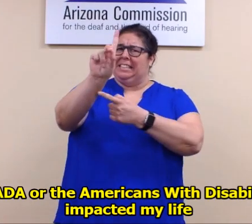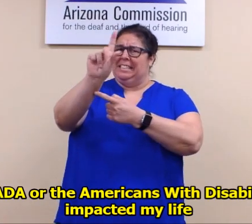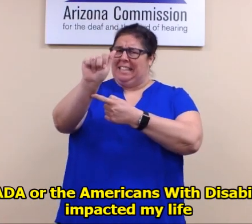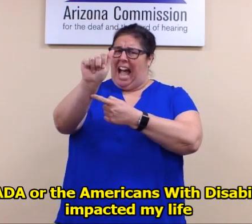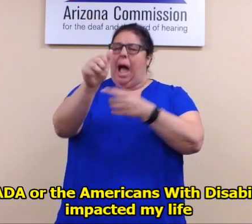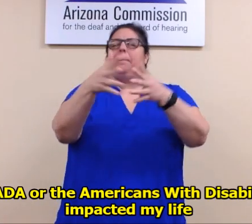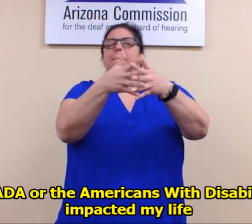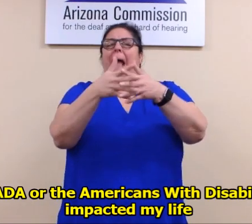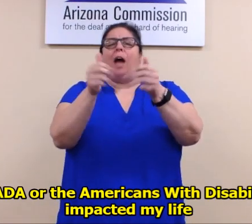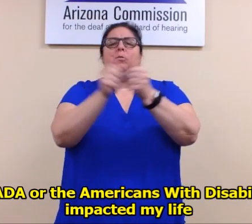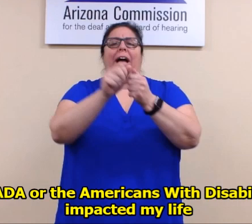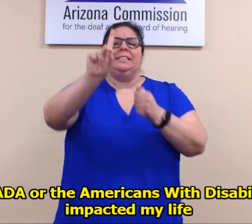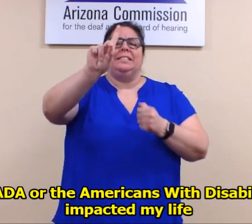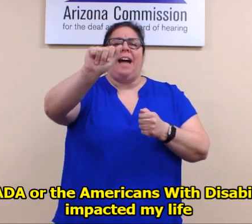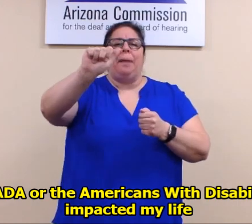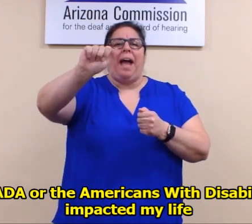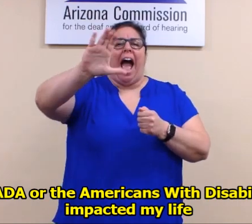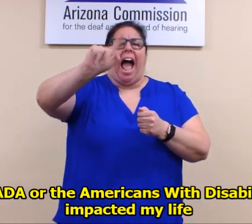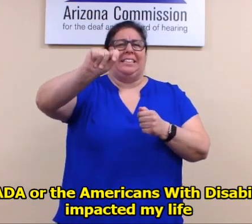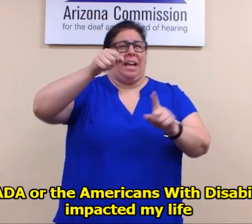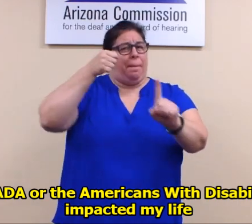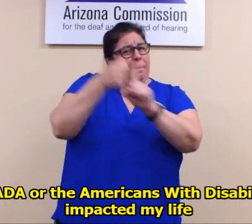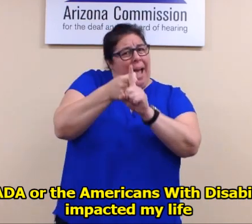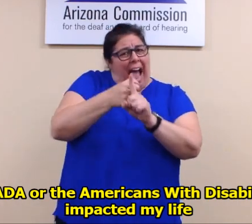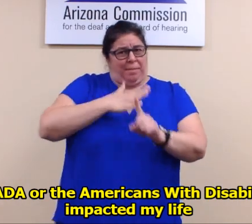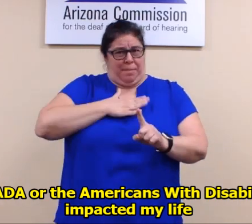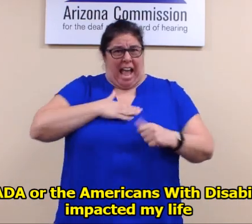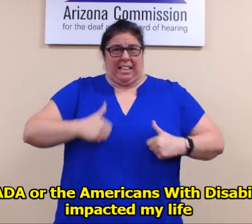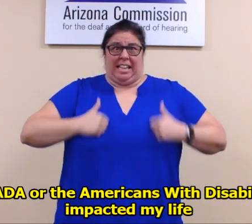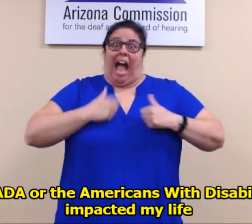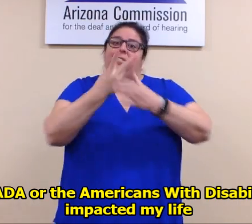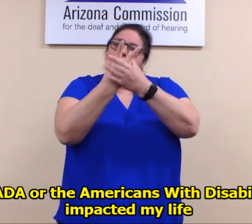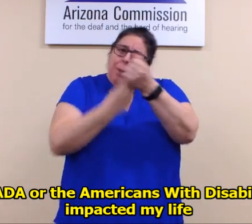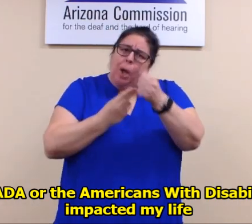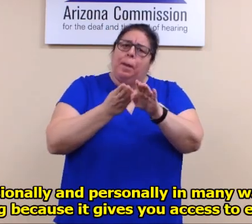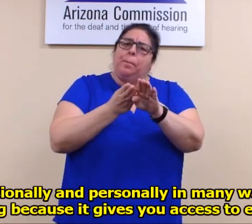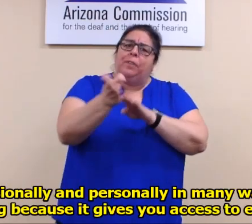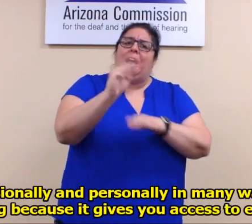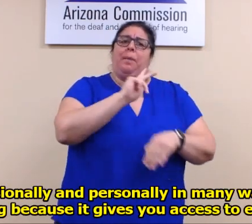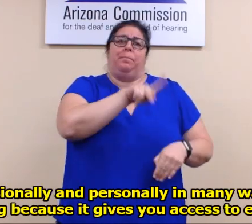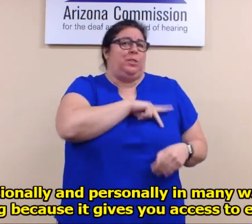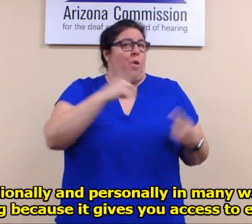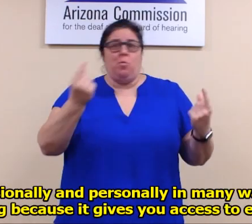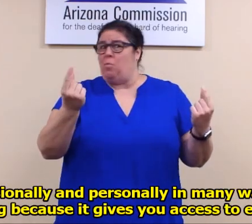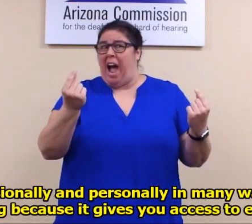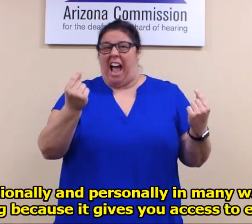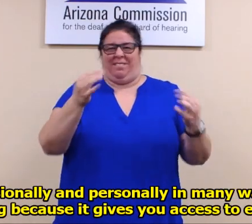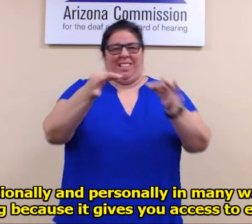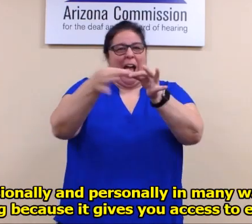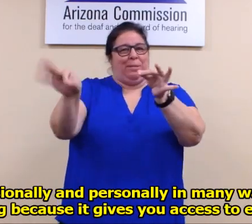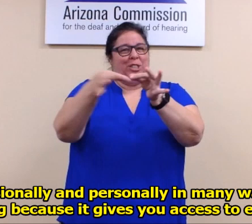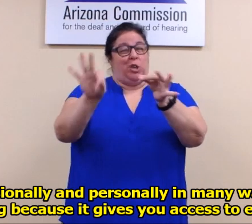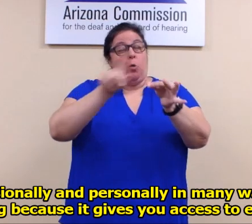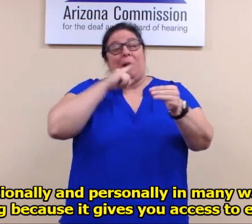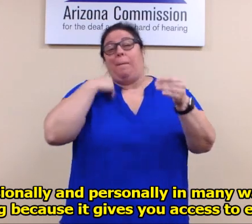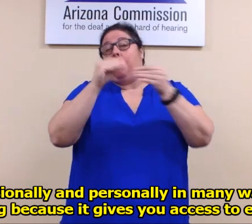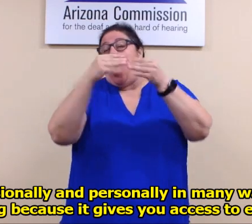The ADA, or the Americans with Disabilities Act, has impacted my life both professionally and personally in